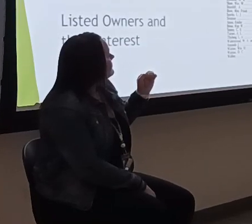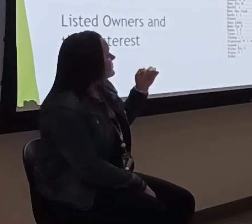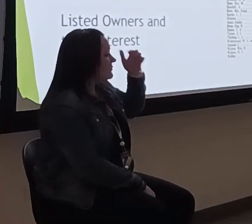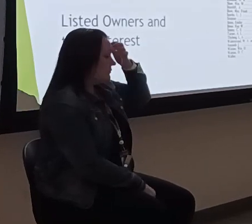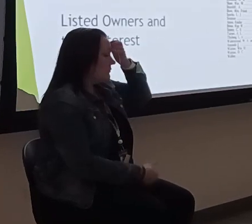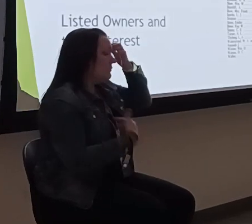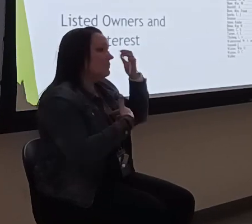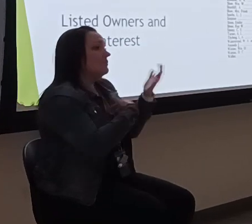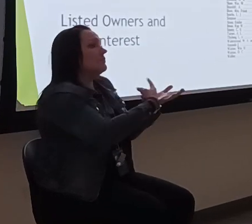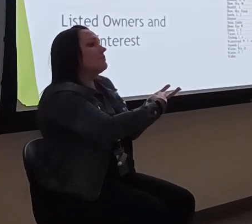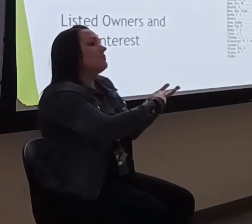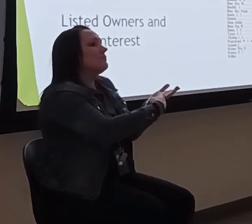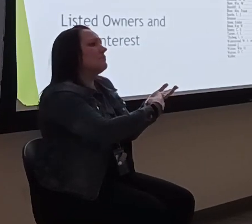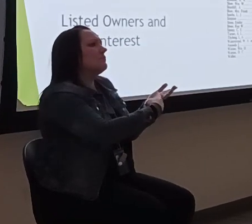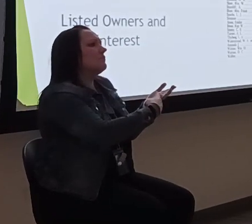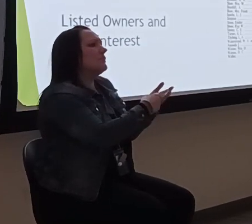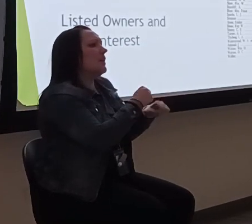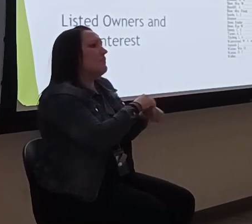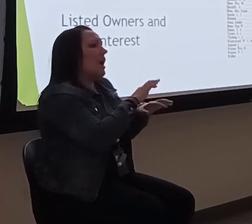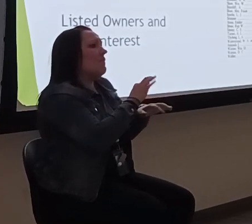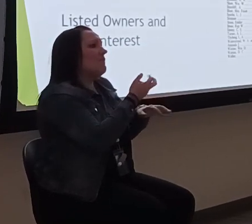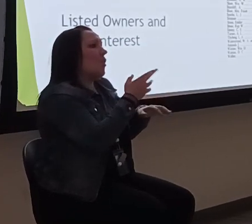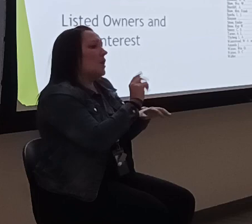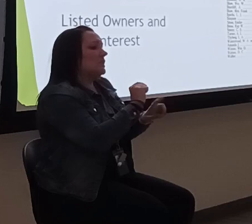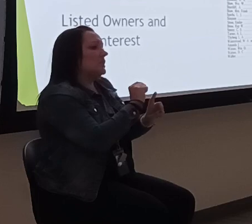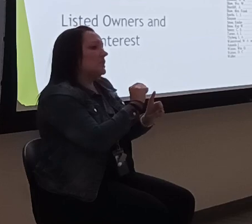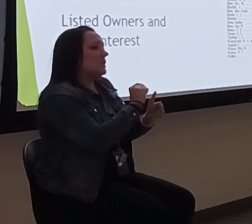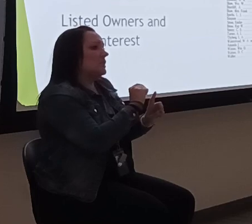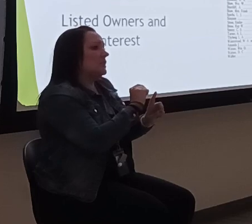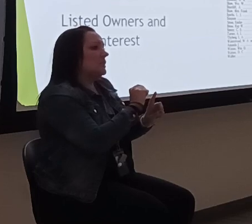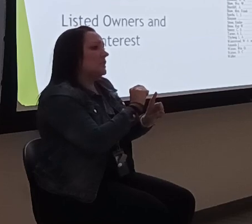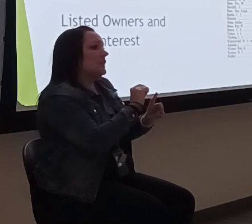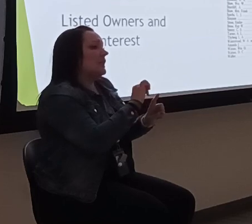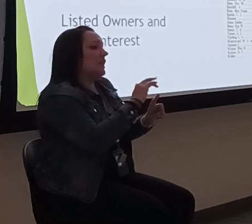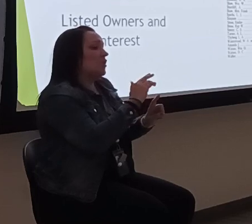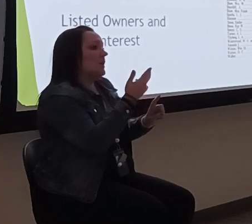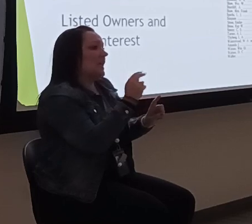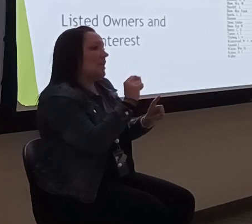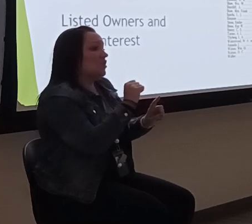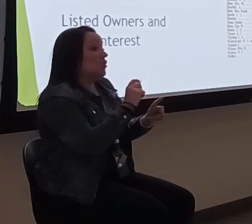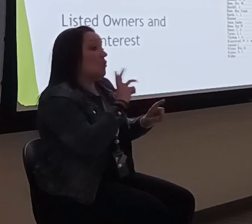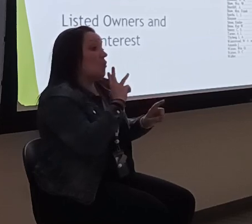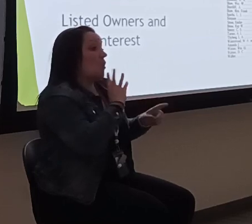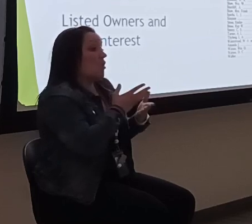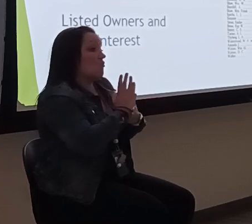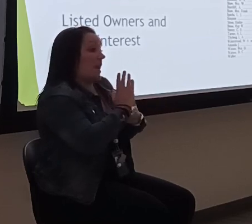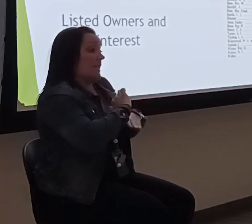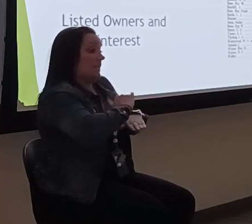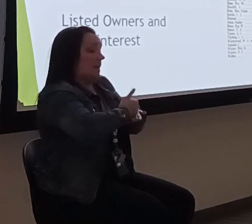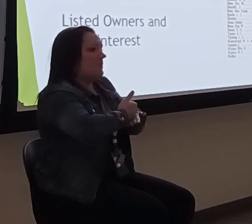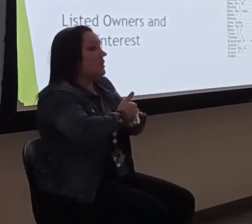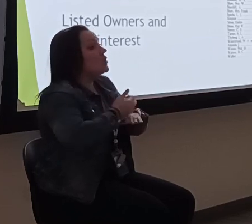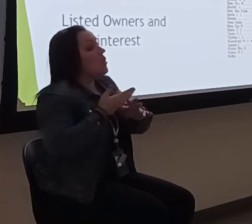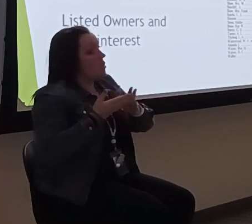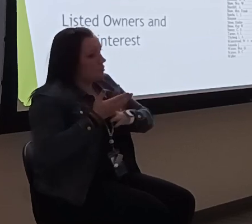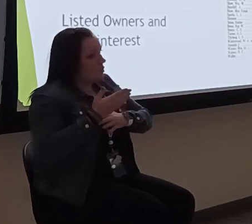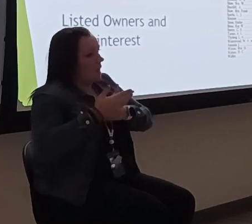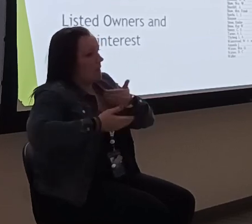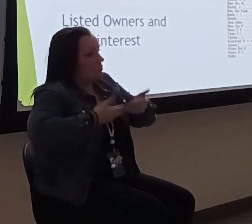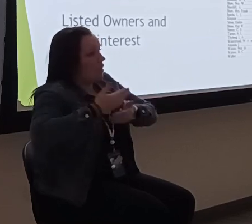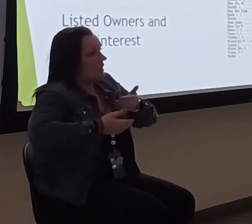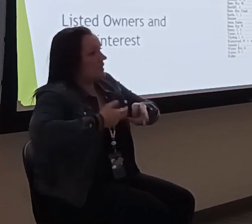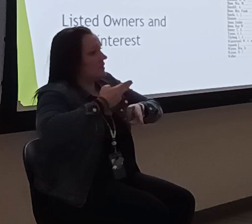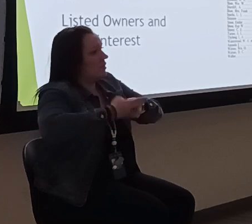let's talk about how Mount Fort's Irrigation Company's water right was established. So it was established through a process called